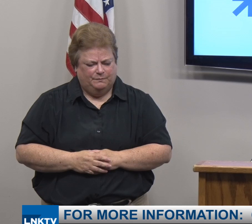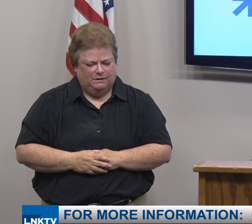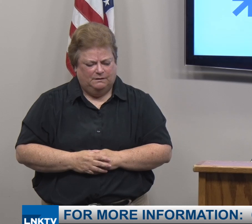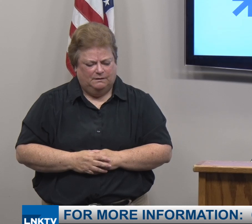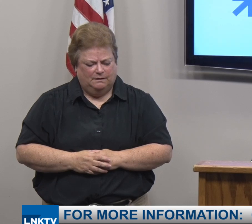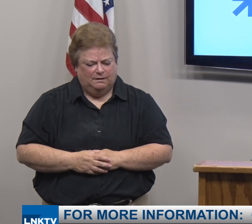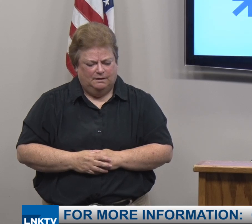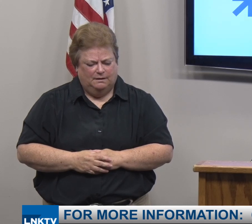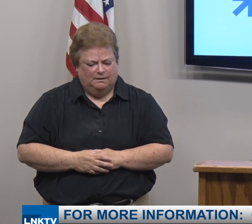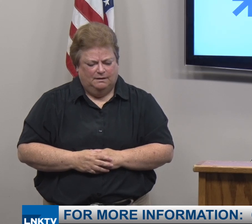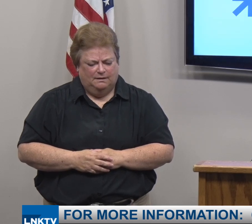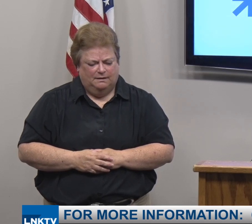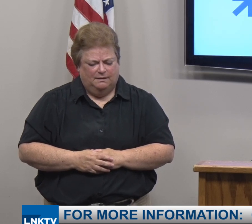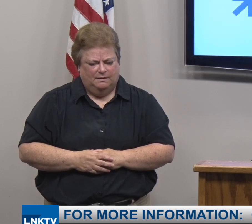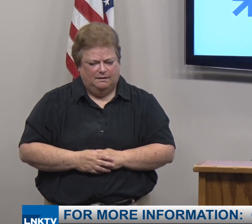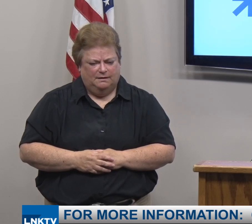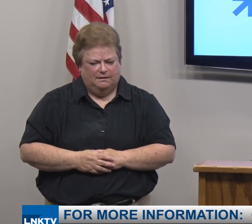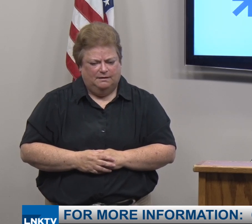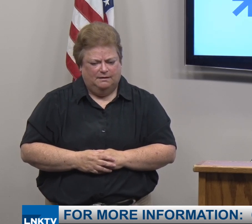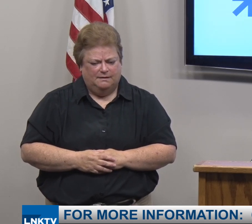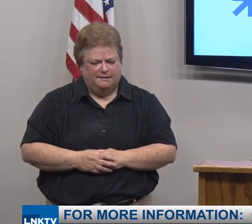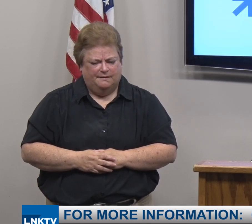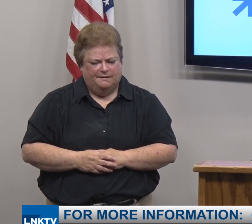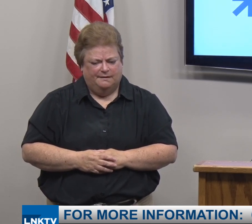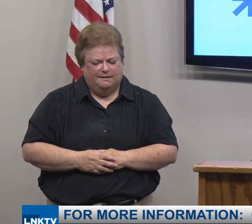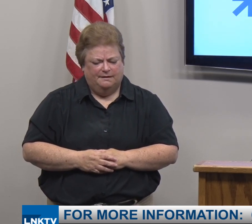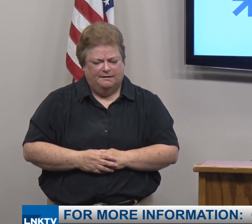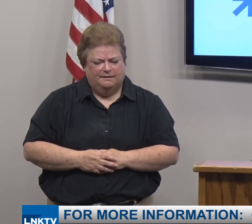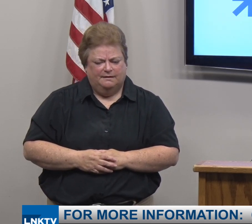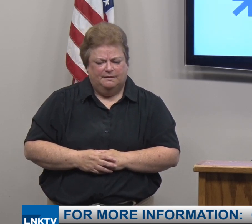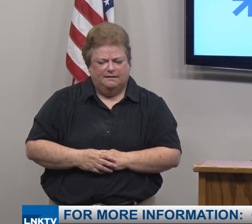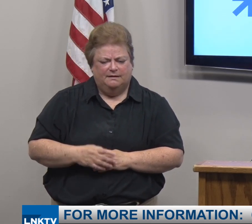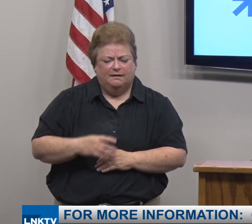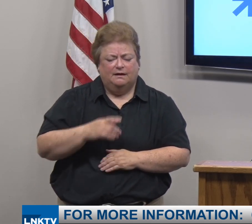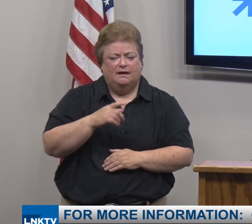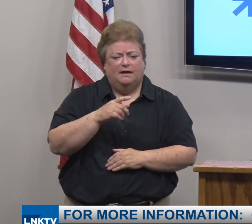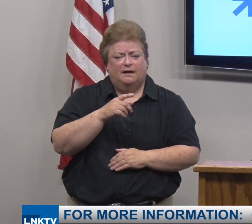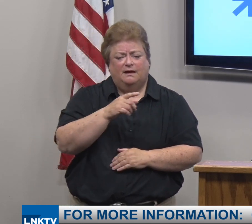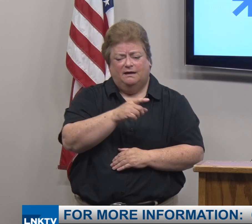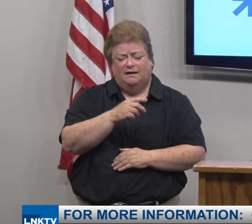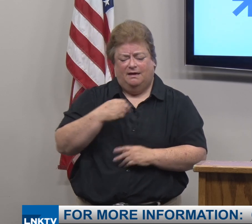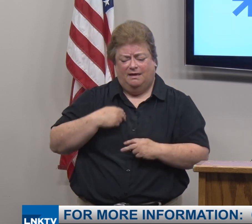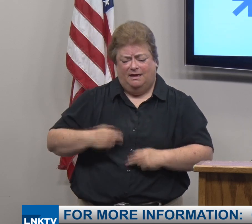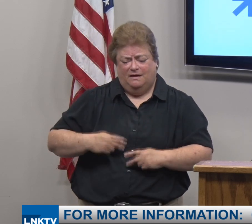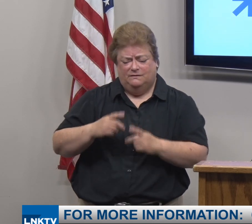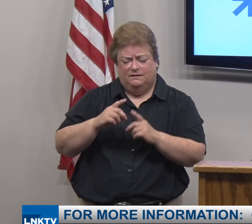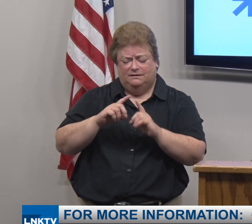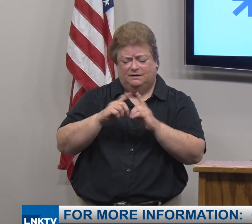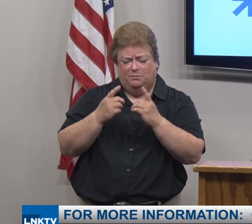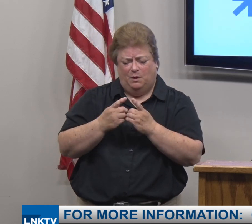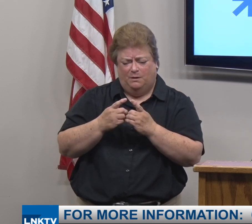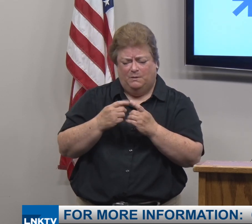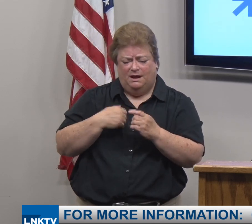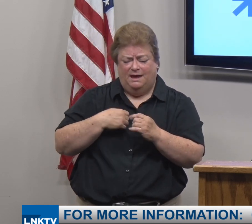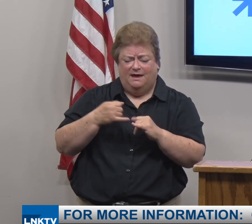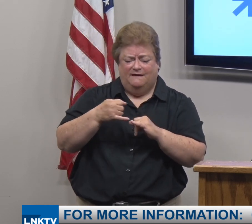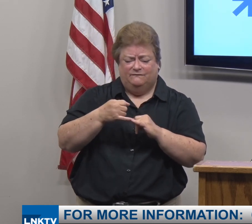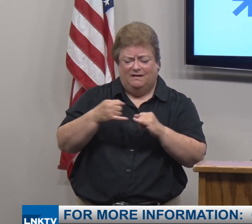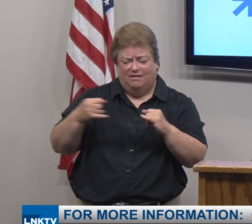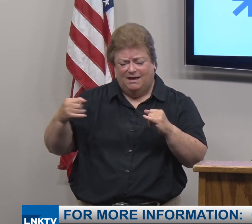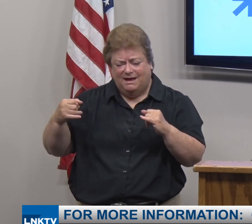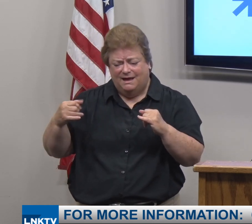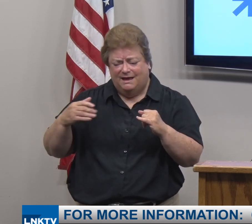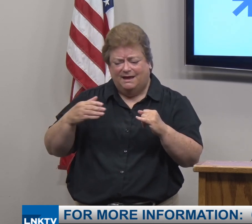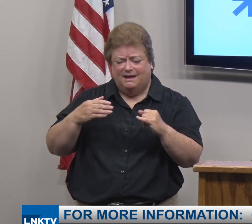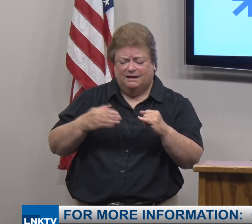Is there a line in which the health department is advising people or businesses to not sort